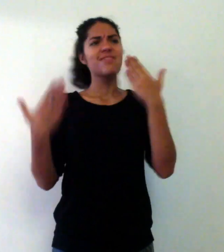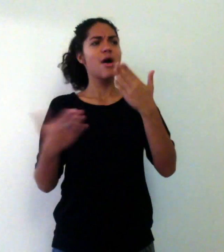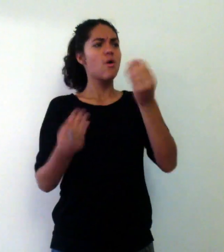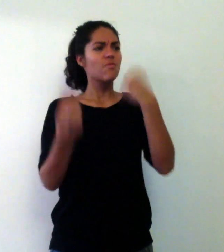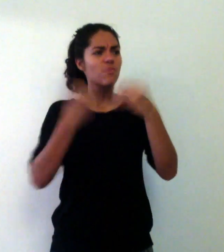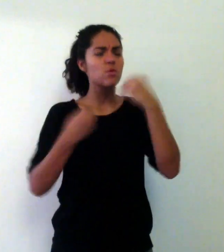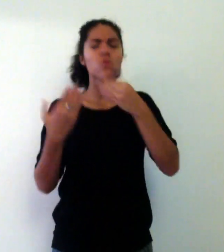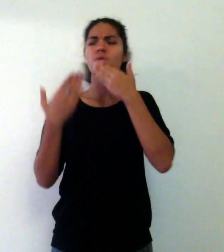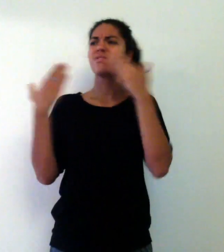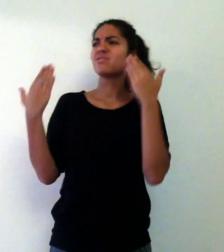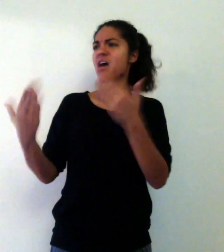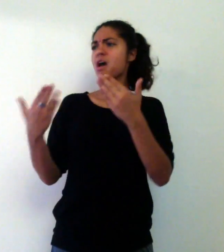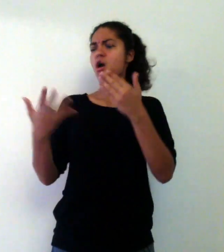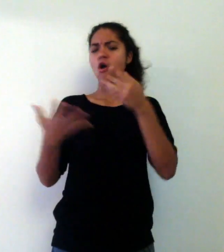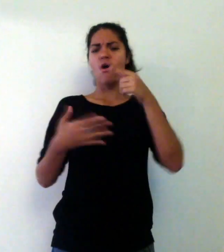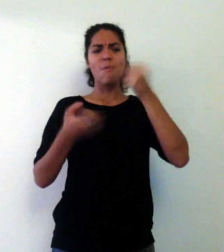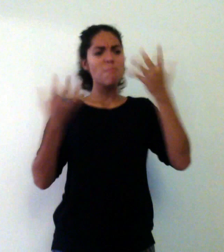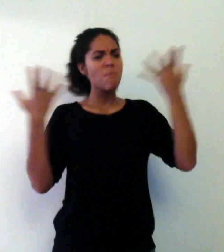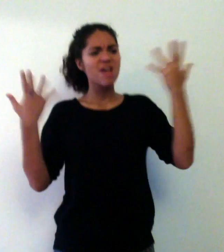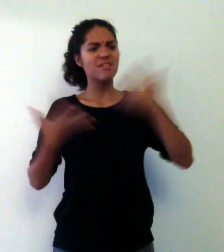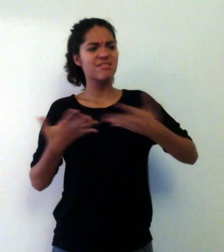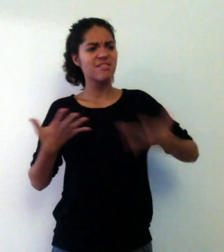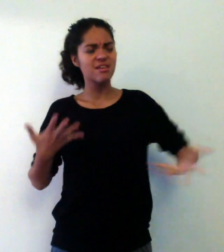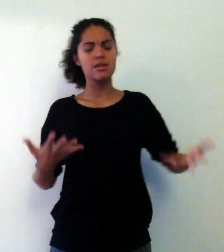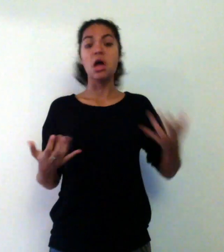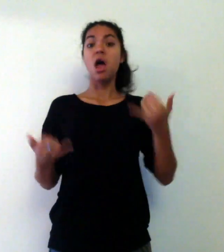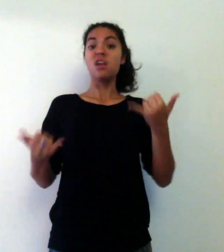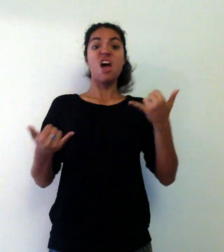notice it's being changed from Thanksgiving to Turkey Day.